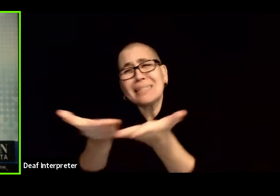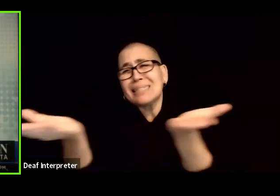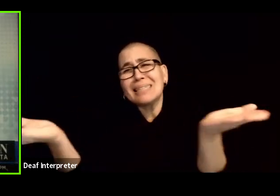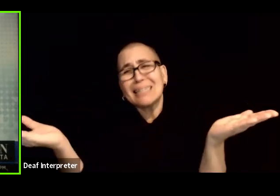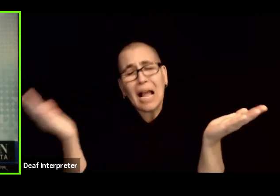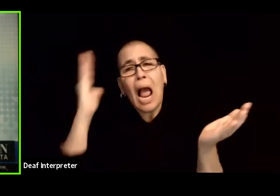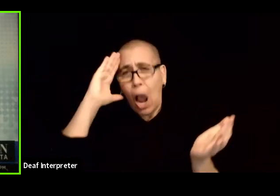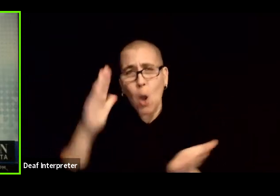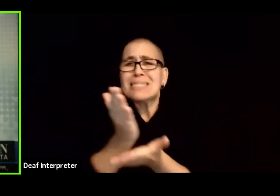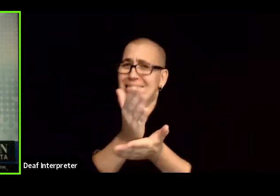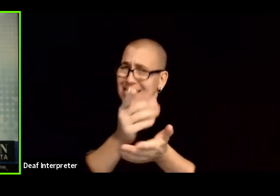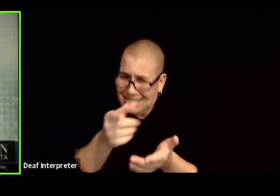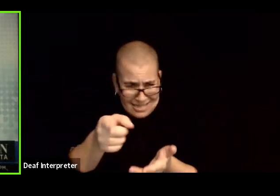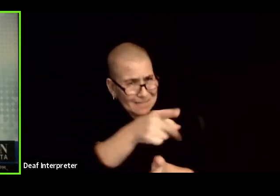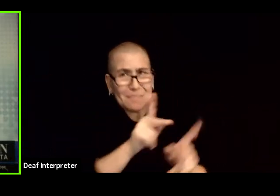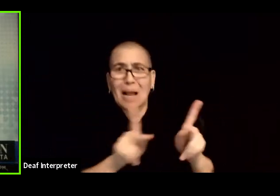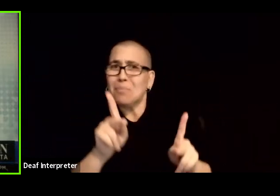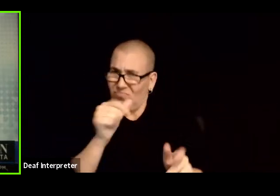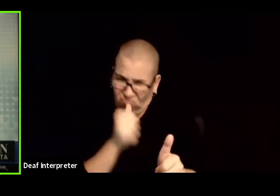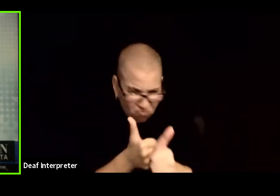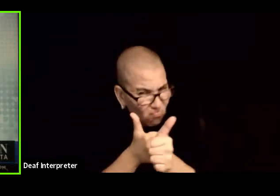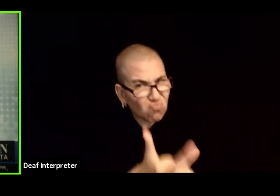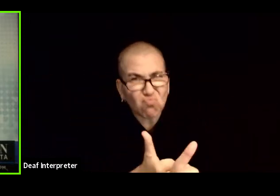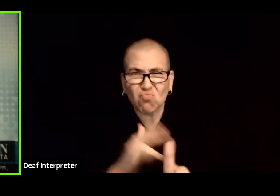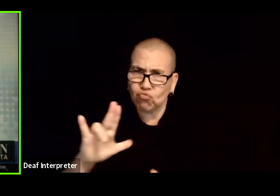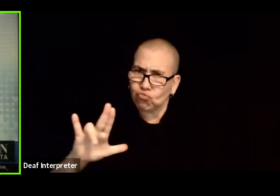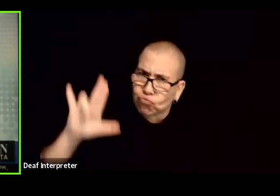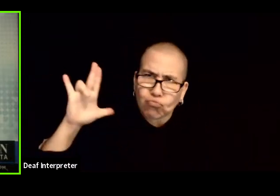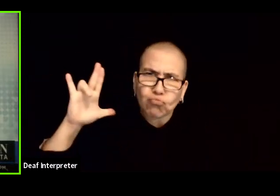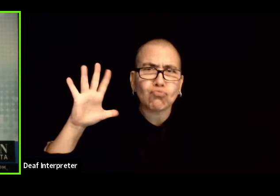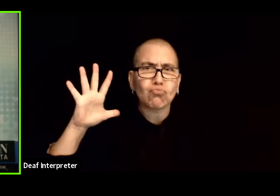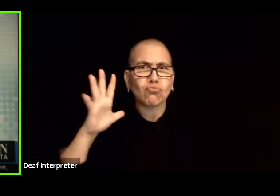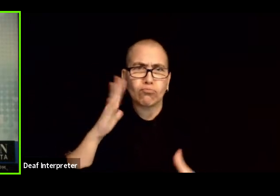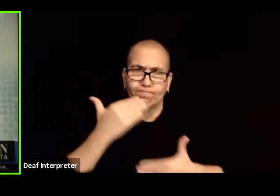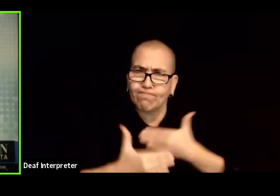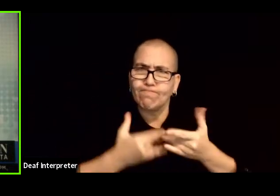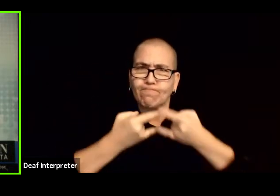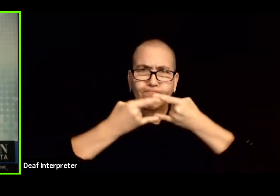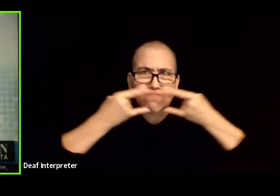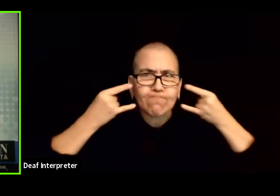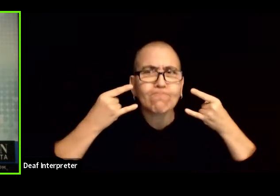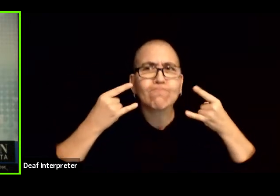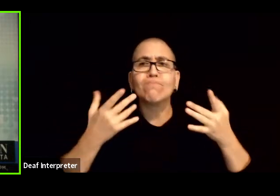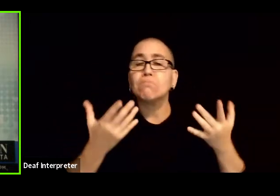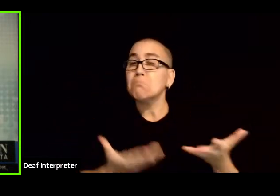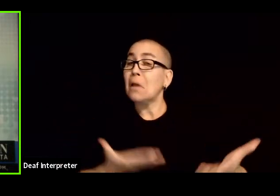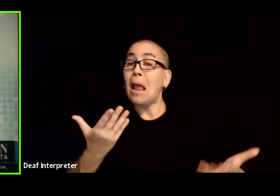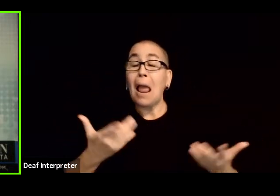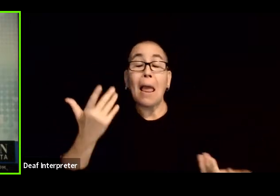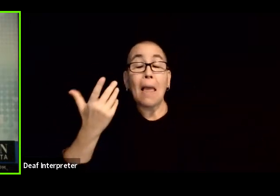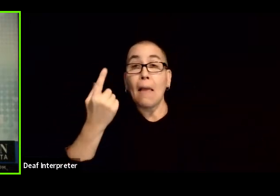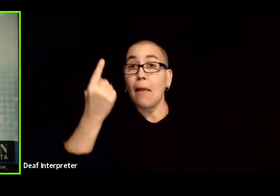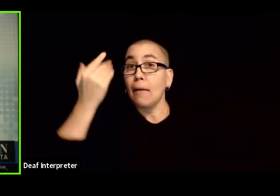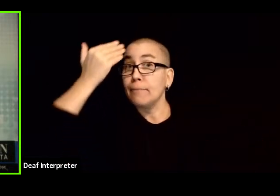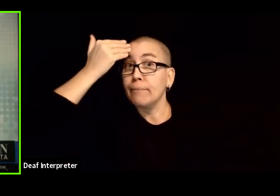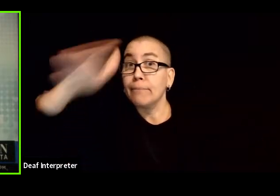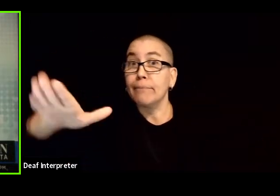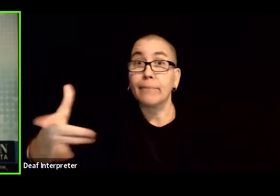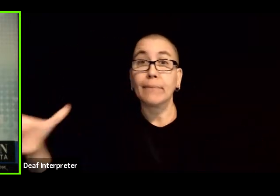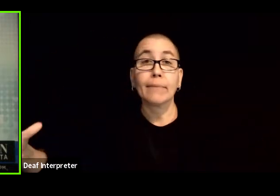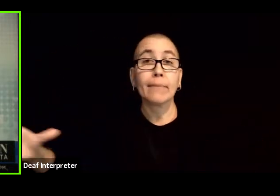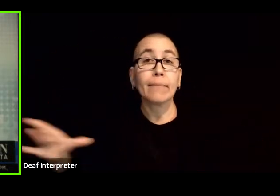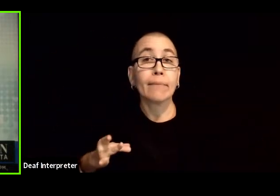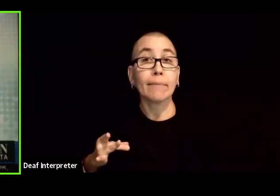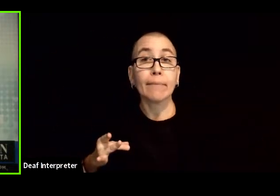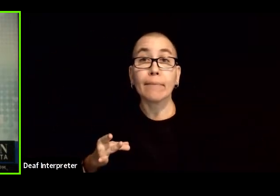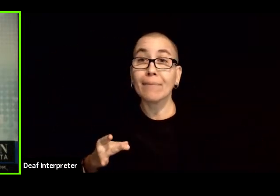or unconvinced by the importance of the guidance that it is fueling lots and lots of this spread. And it